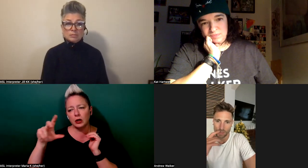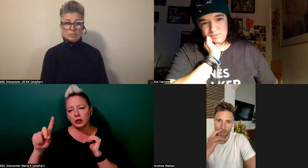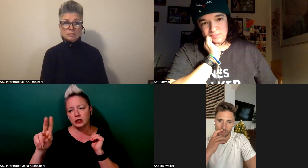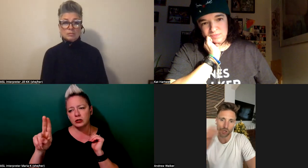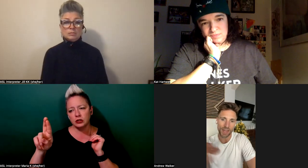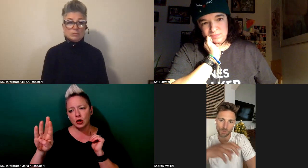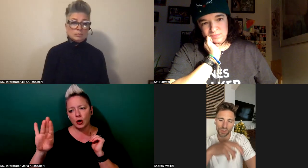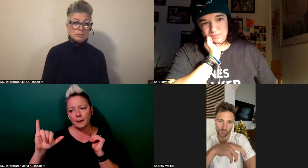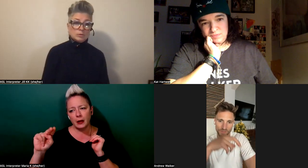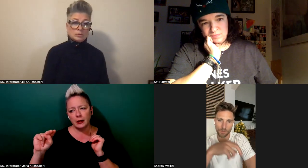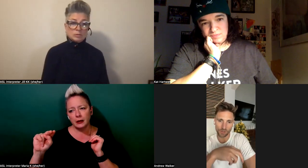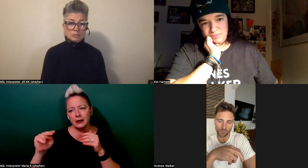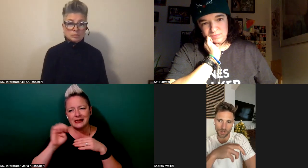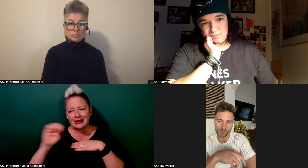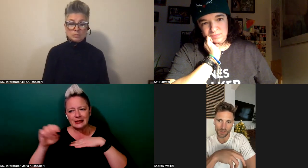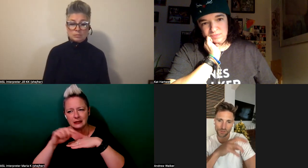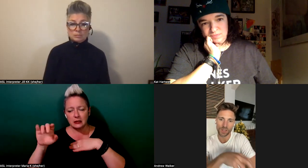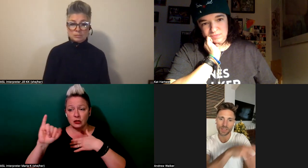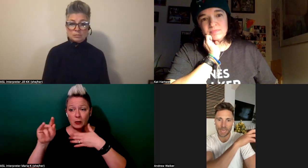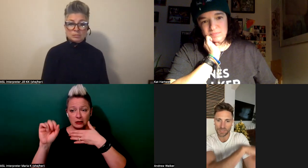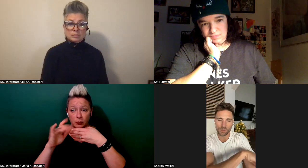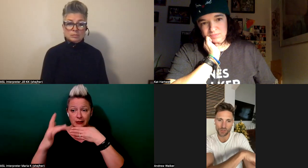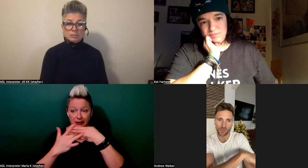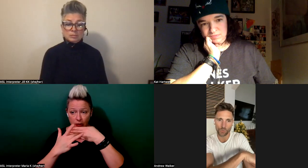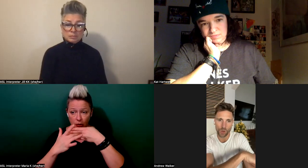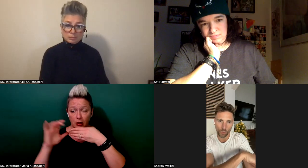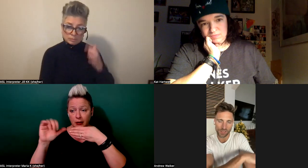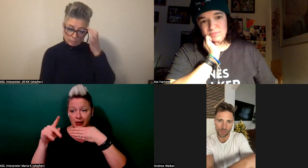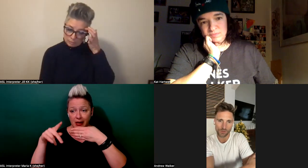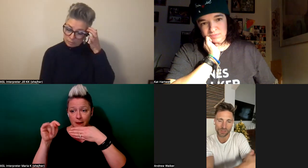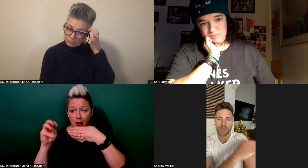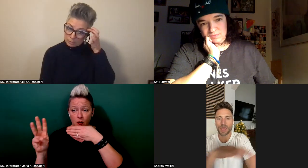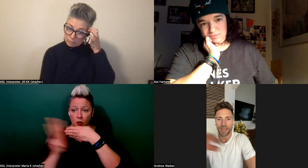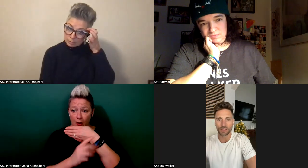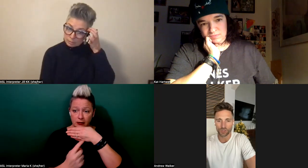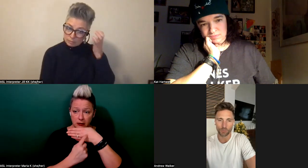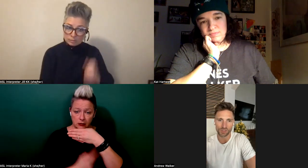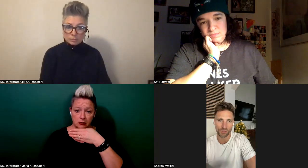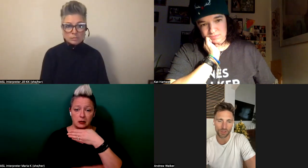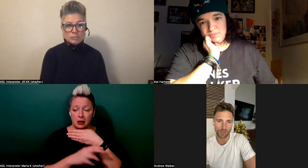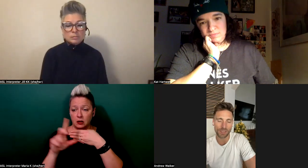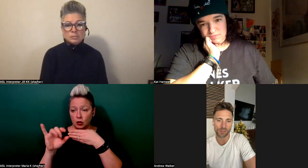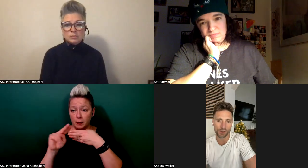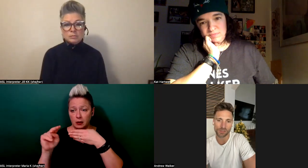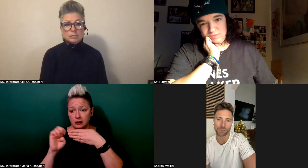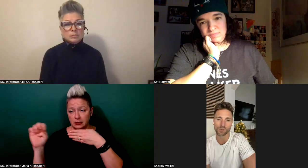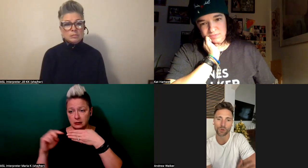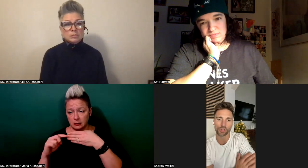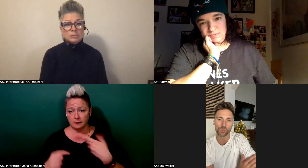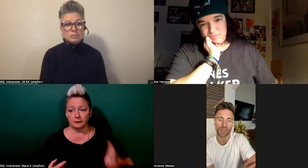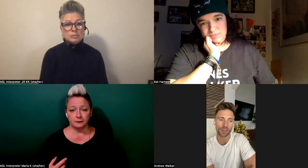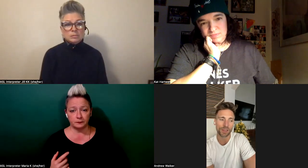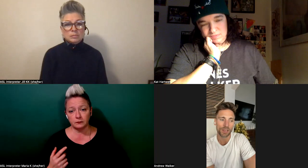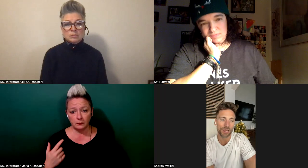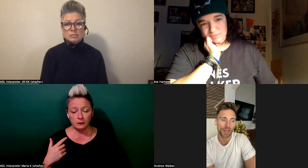Coast. Johannesburg is right in the middle, right in the center. Cape Town's on the West Coast, and Durban's on the East Coast. And so we